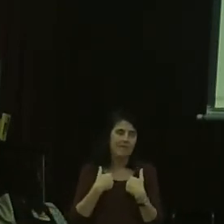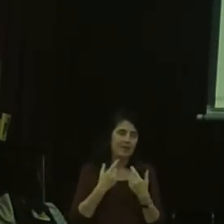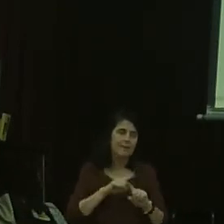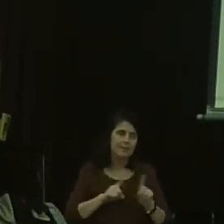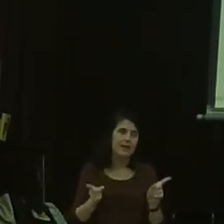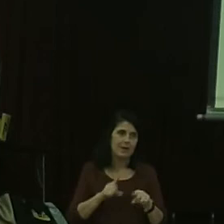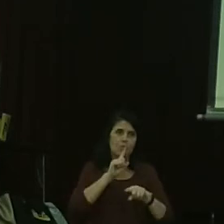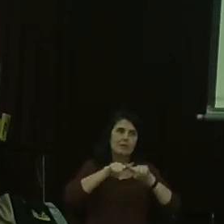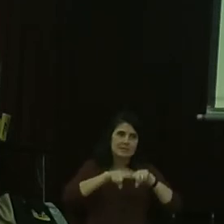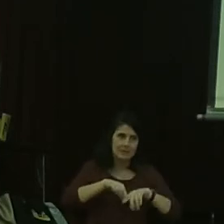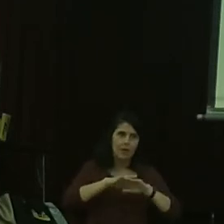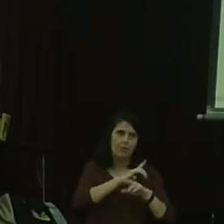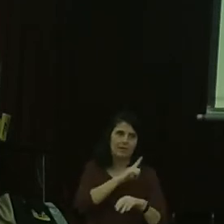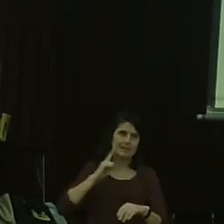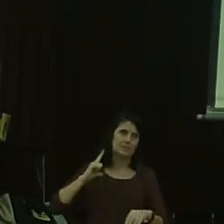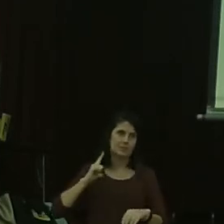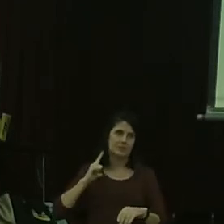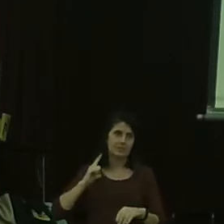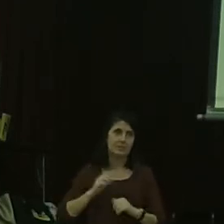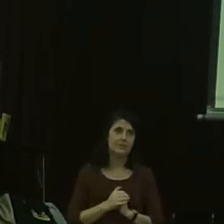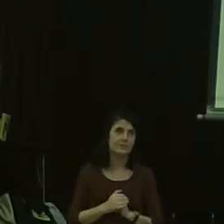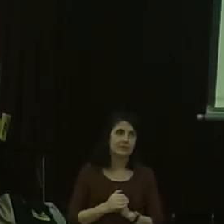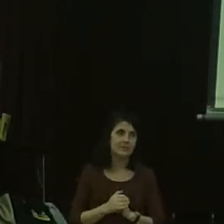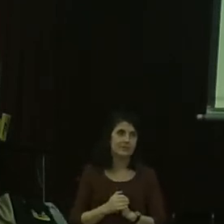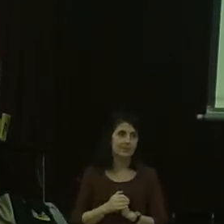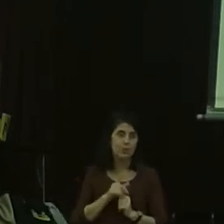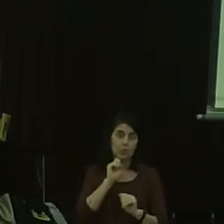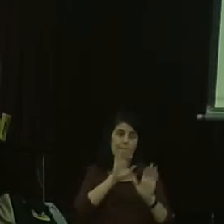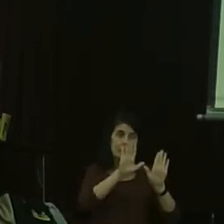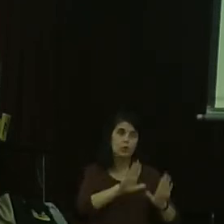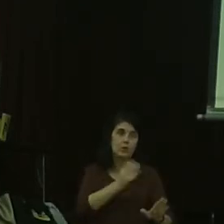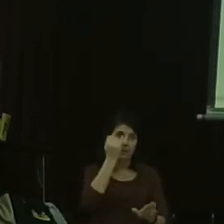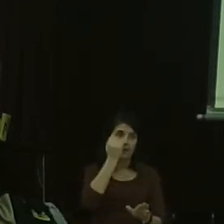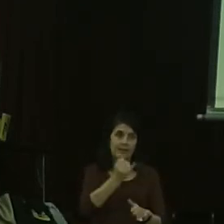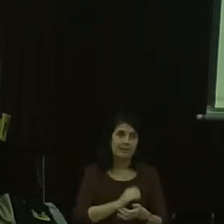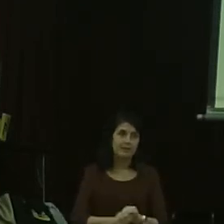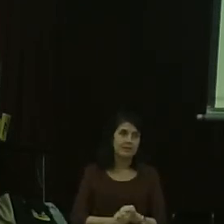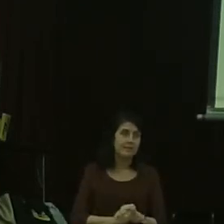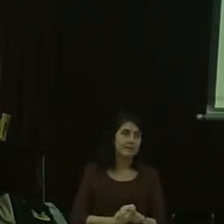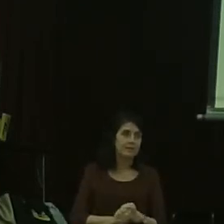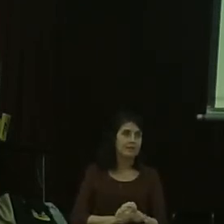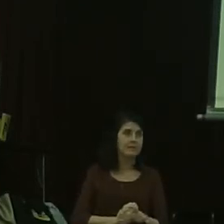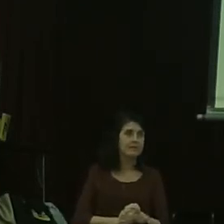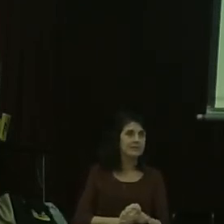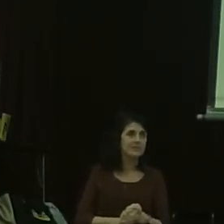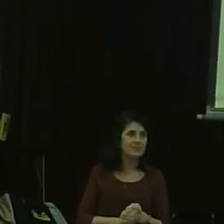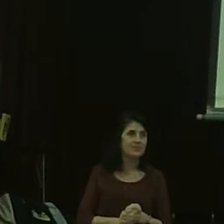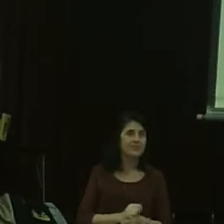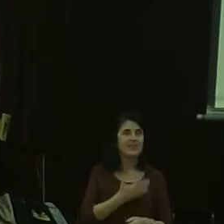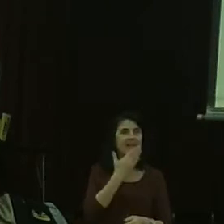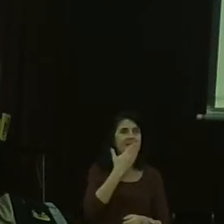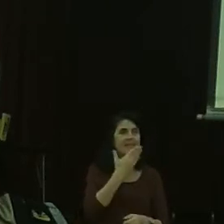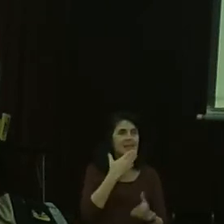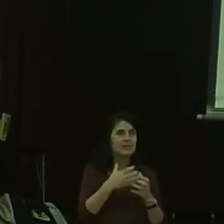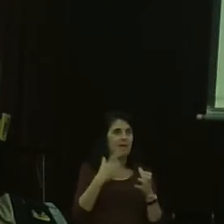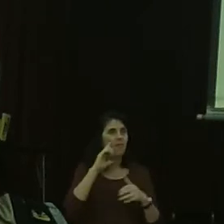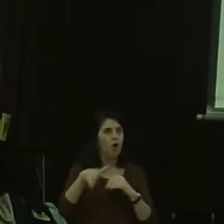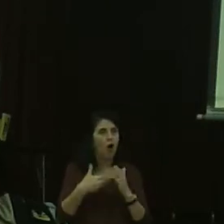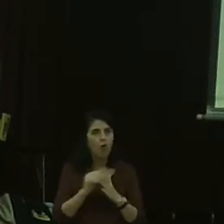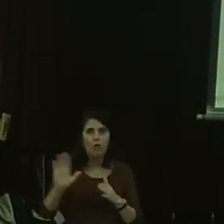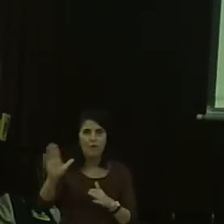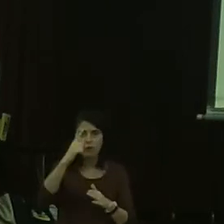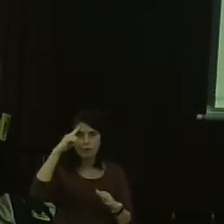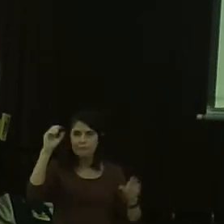But I would think we agree that we need to be moving in that direction. Hi, thank you so much for all the thoughts